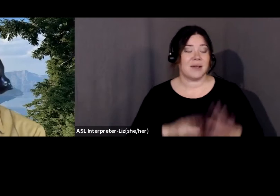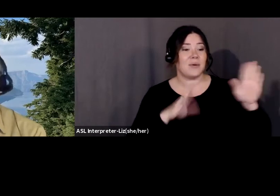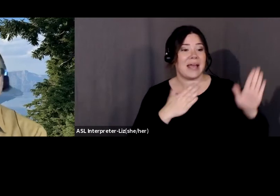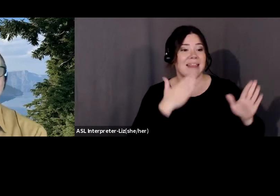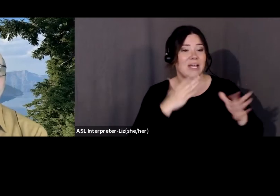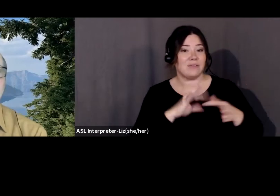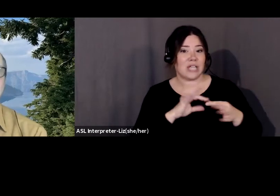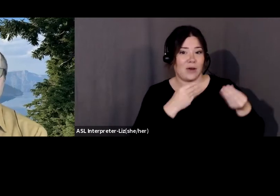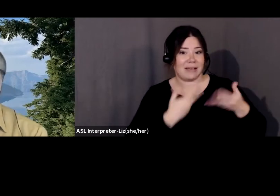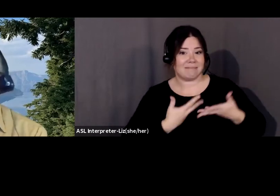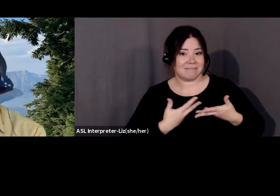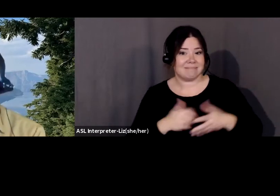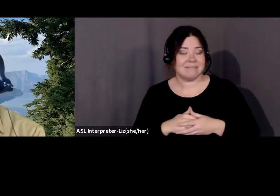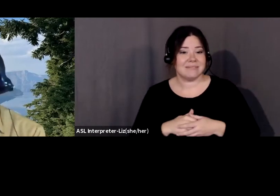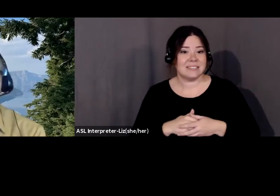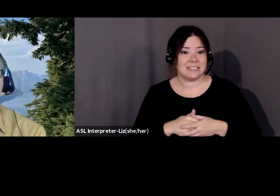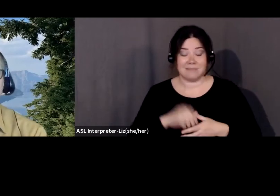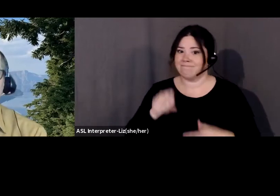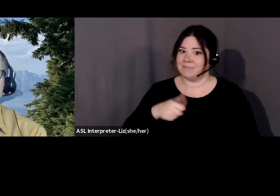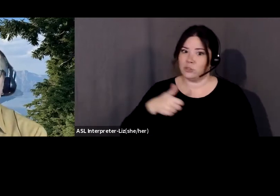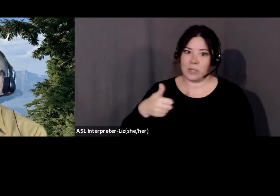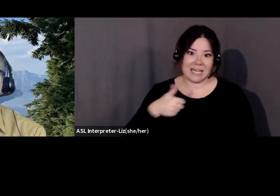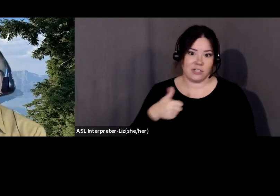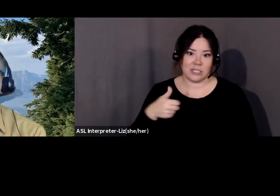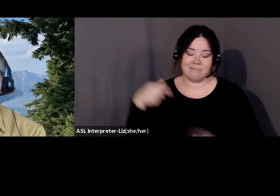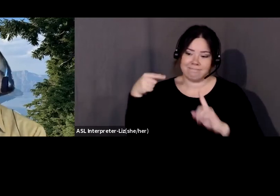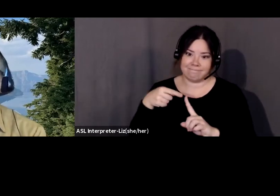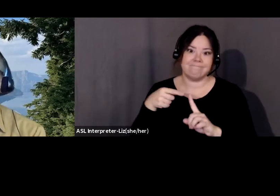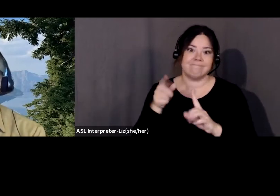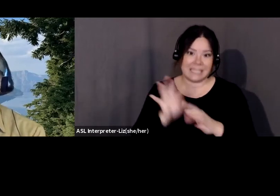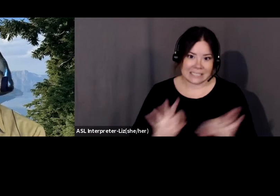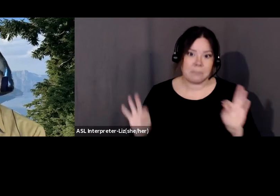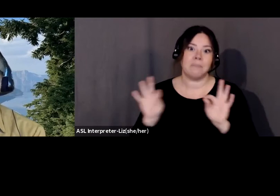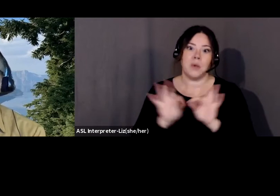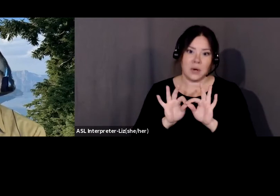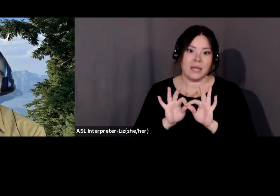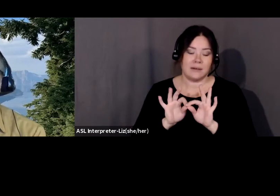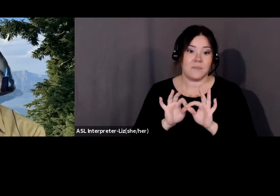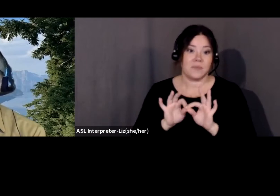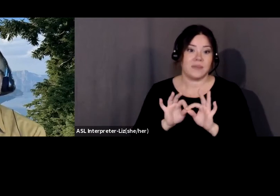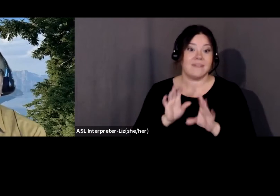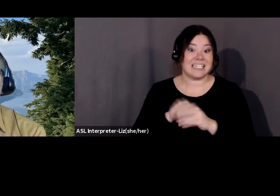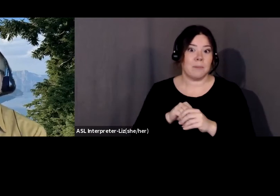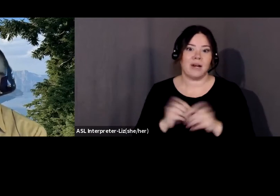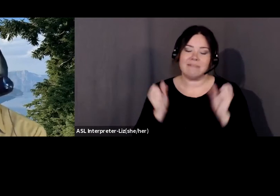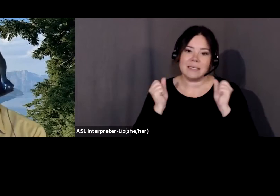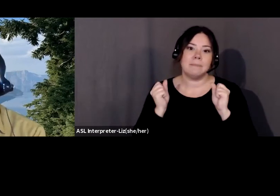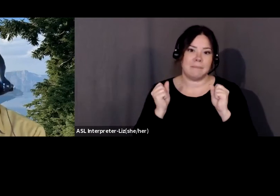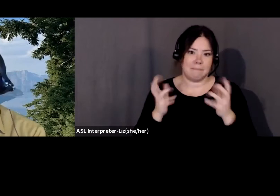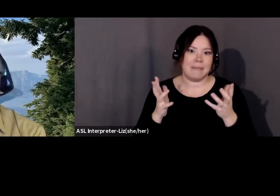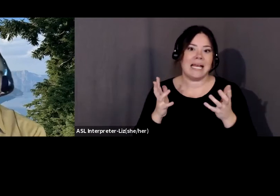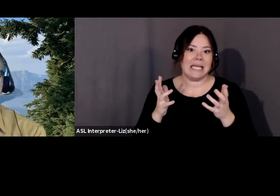sharing that. Yeah, transportation, that's an important, that's a part of many states'